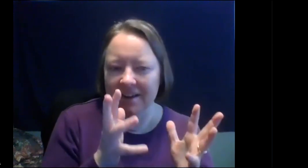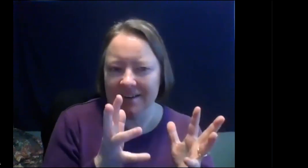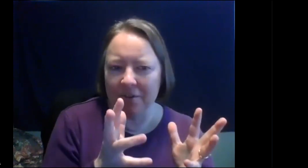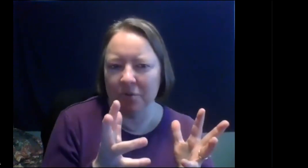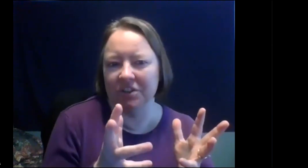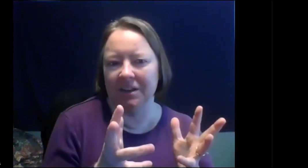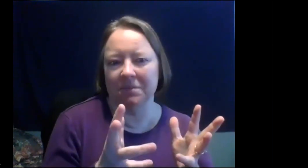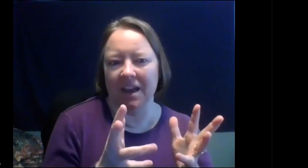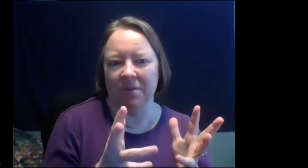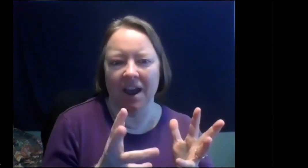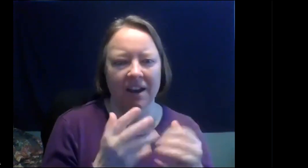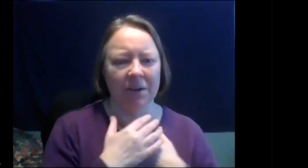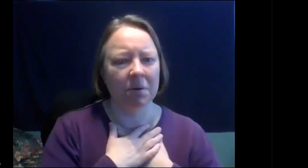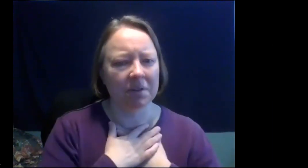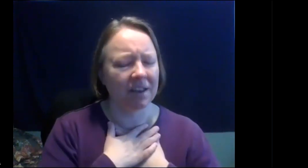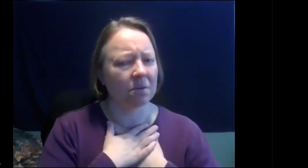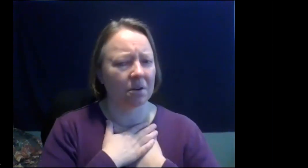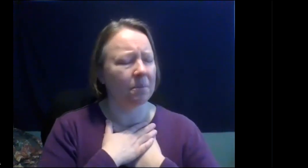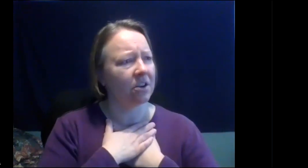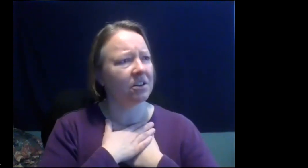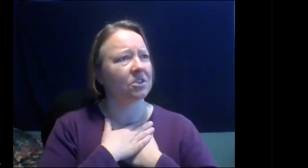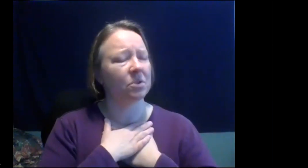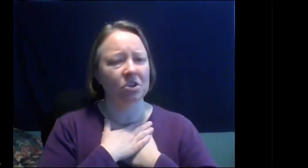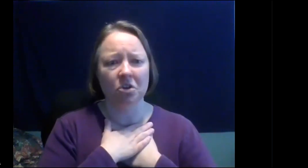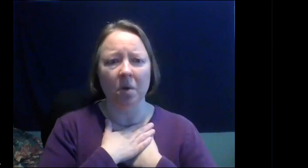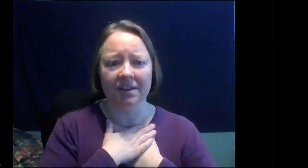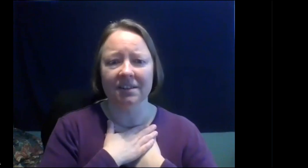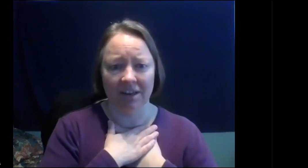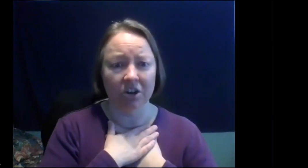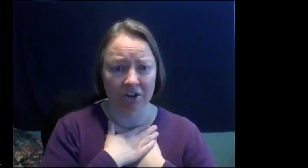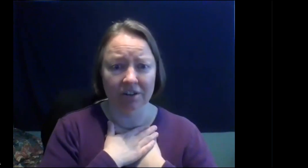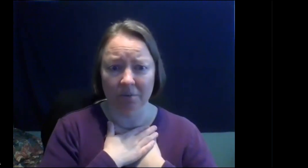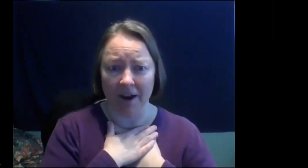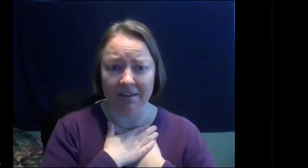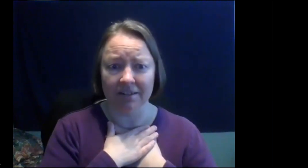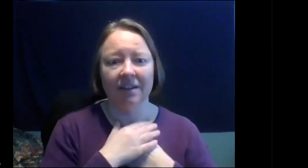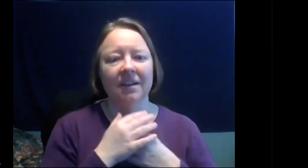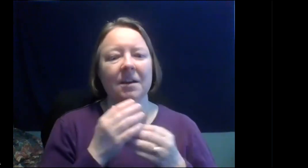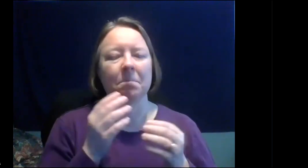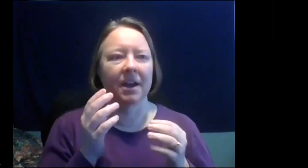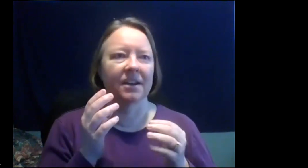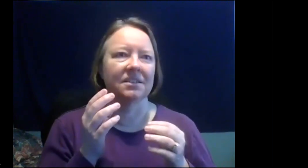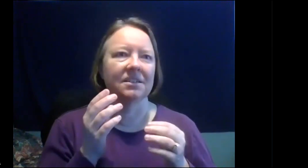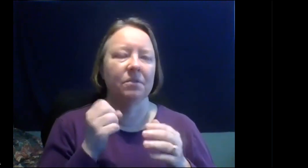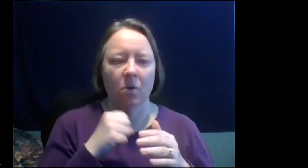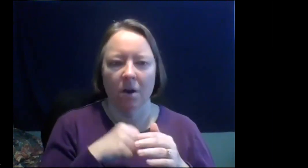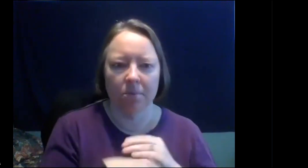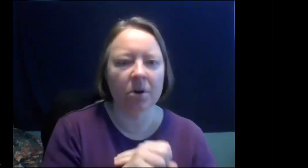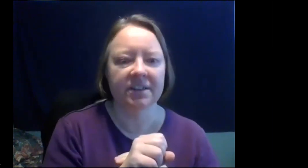being deaf, which seems kind of odd. Like we would think, oh my goodness, wouldn't you want to hear? Right. But if you are born